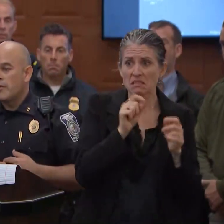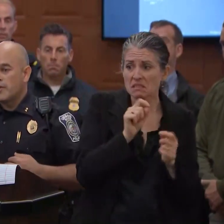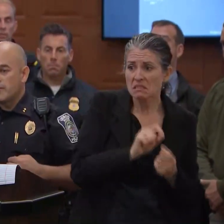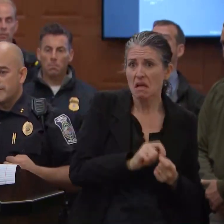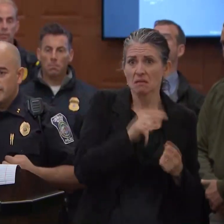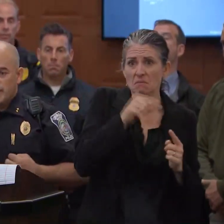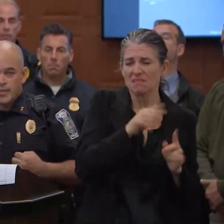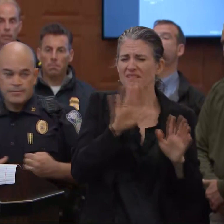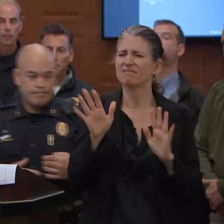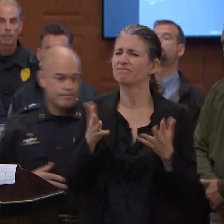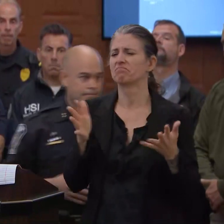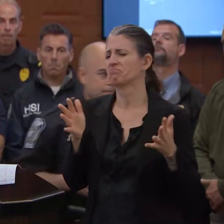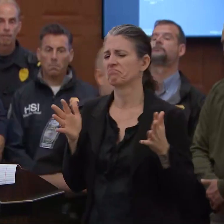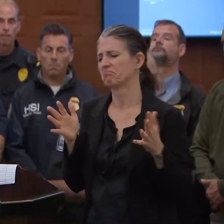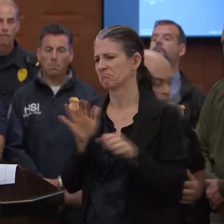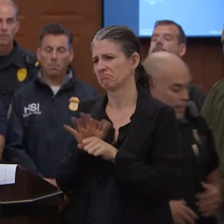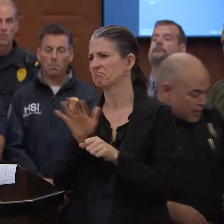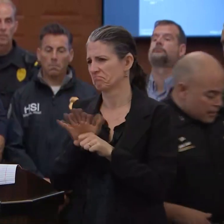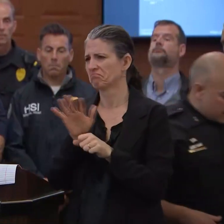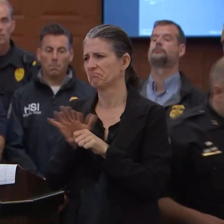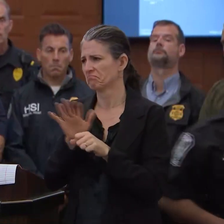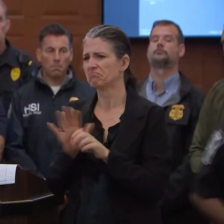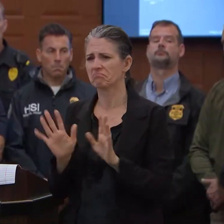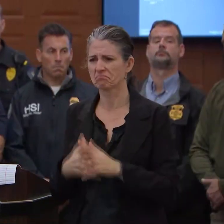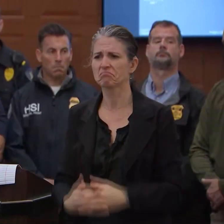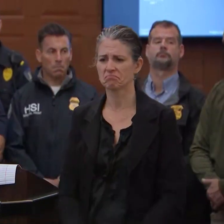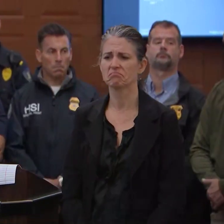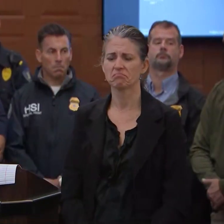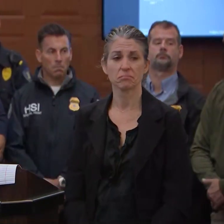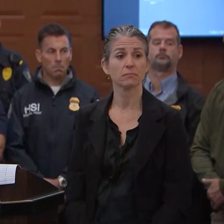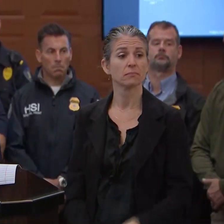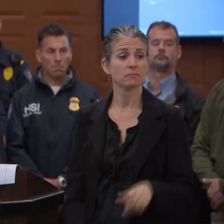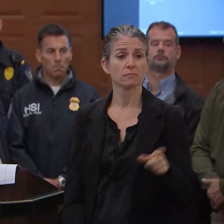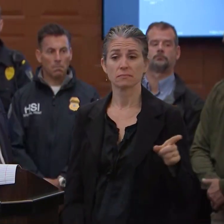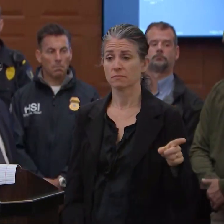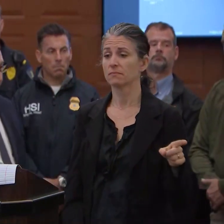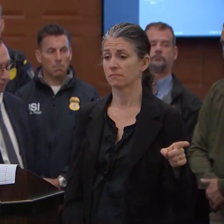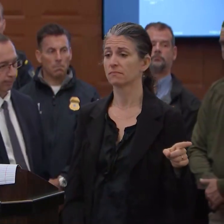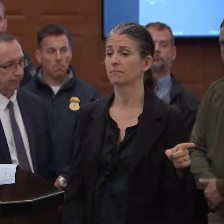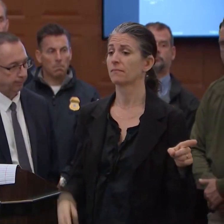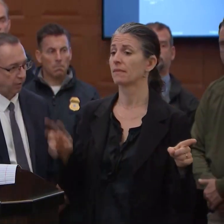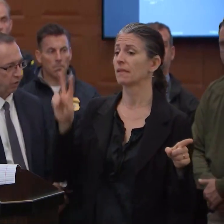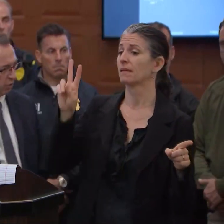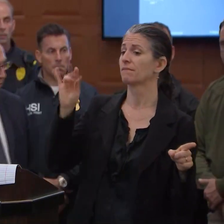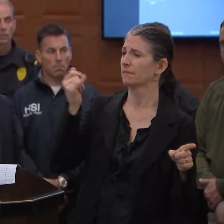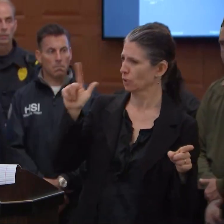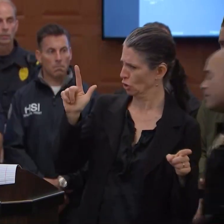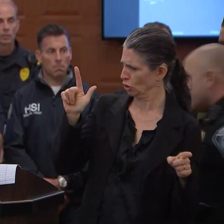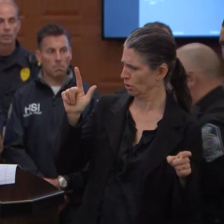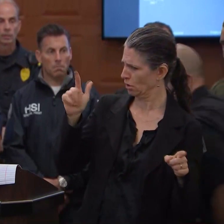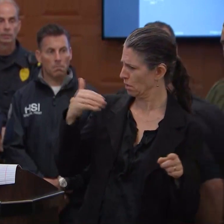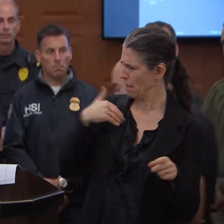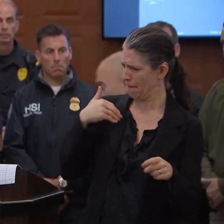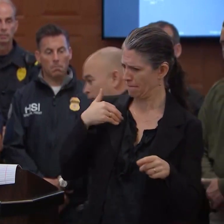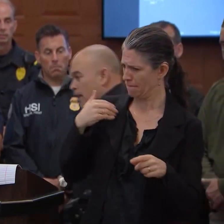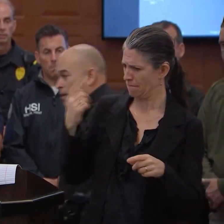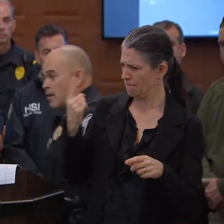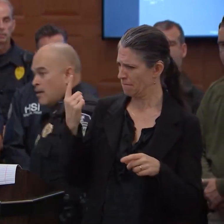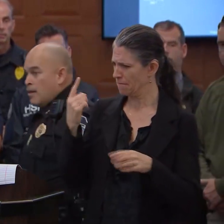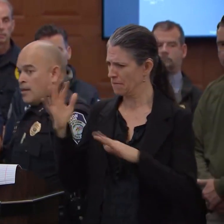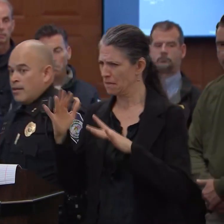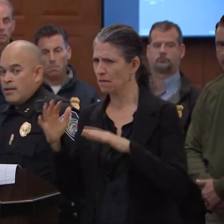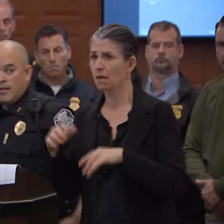thinking about the victims. Thanks. Can you tell us if there are any vigils planned over the next couple of days? Also, You know will about them. students be going back